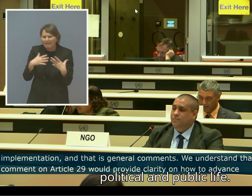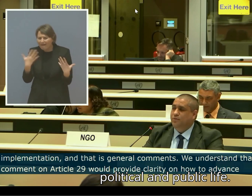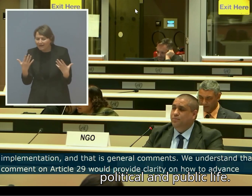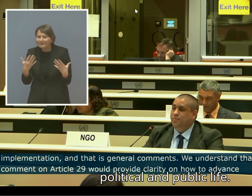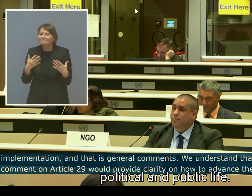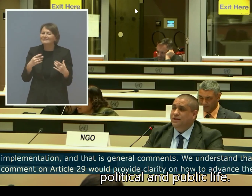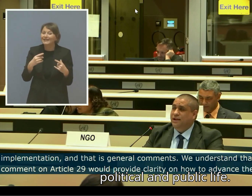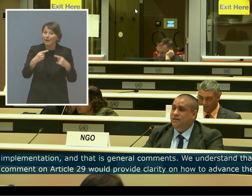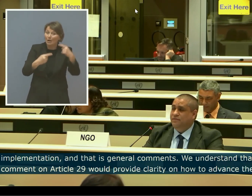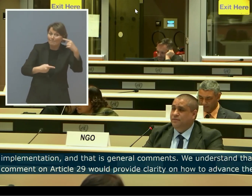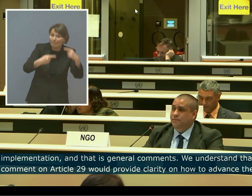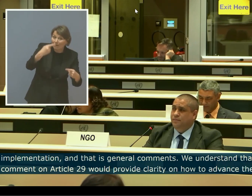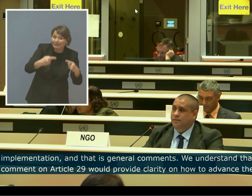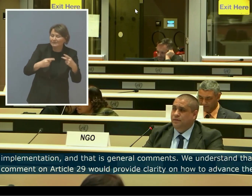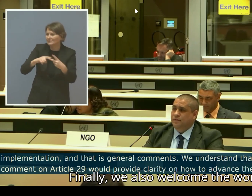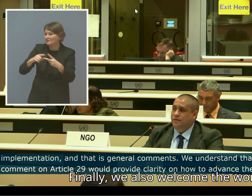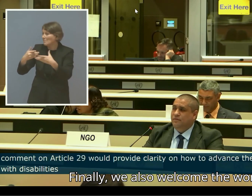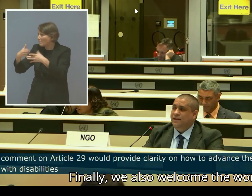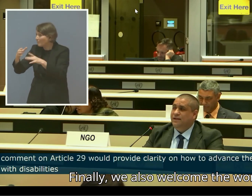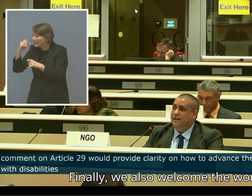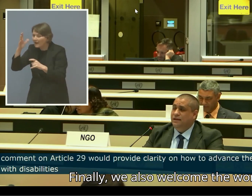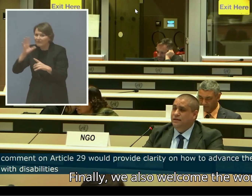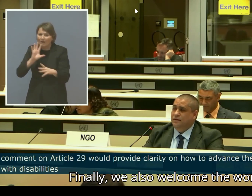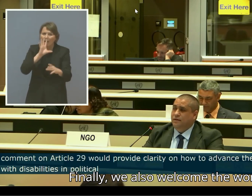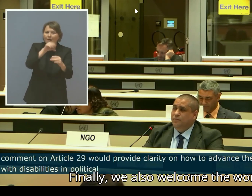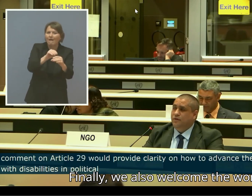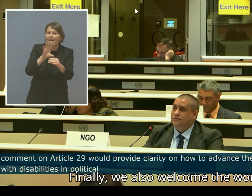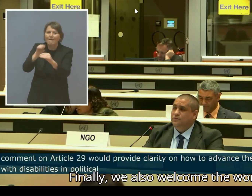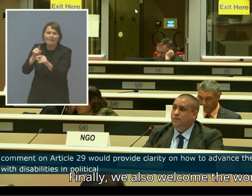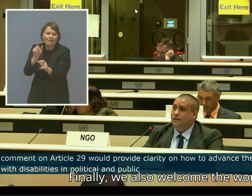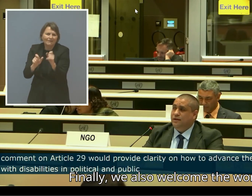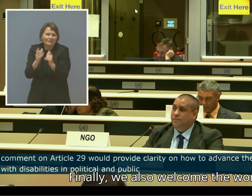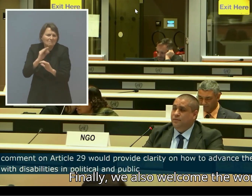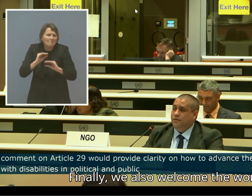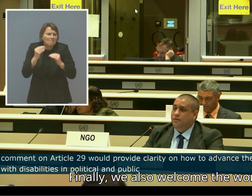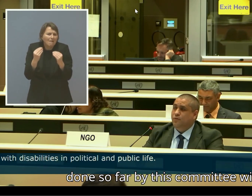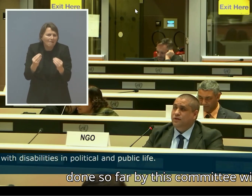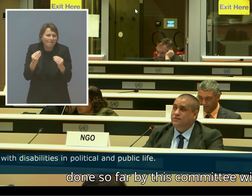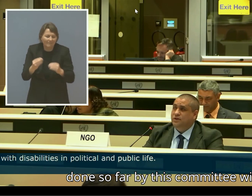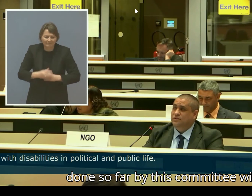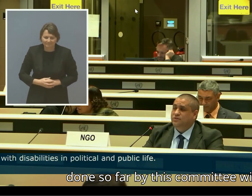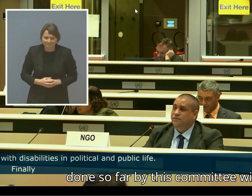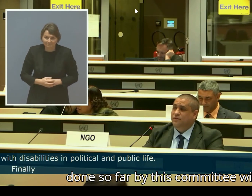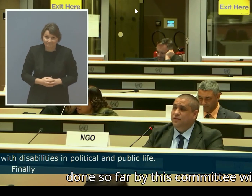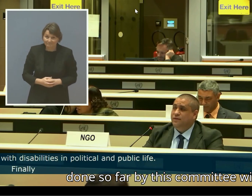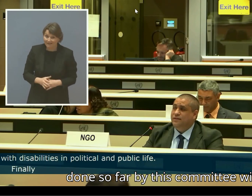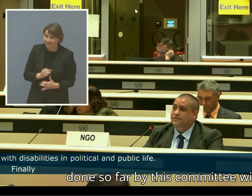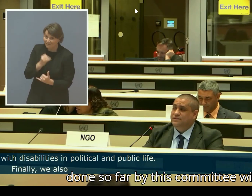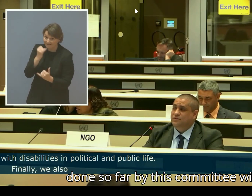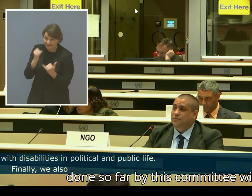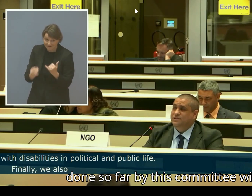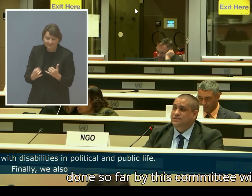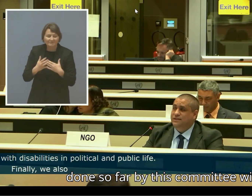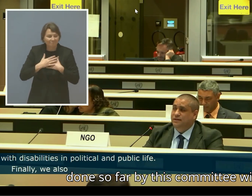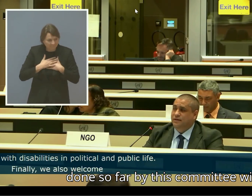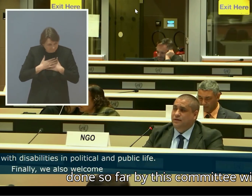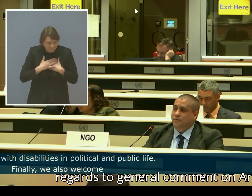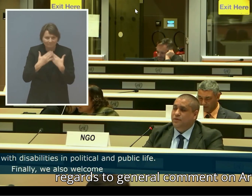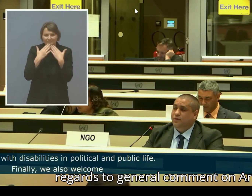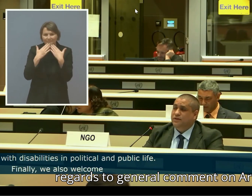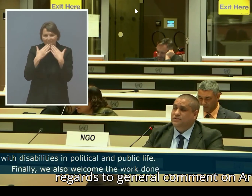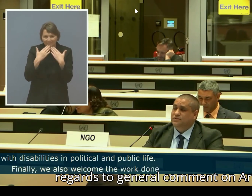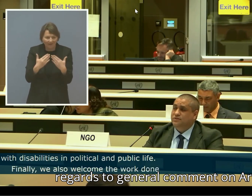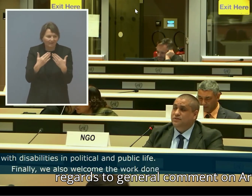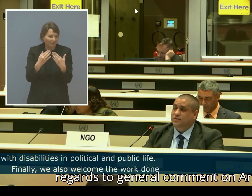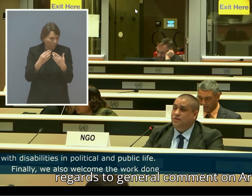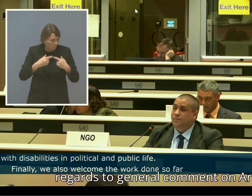and public life. Finally, we also welcome the work done so far by this committee with